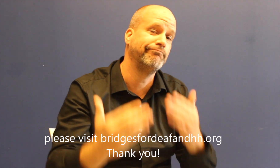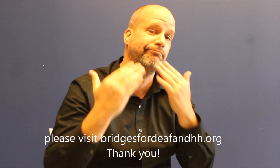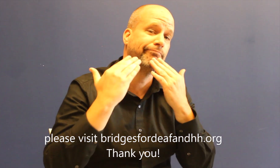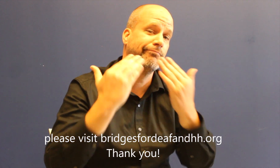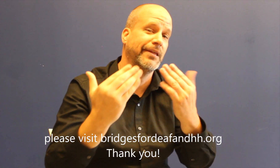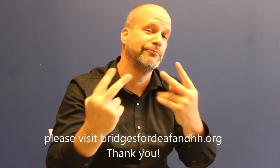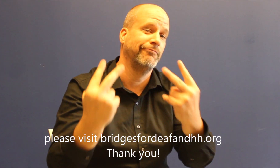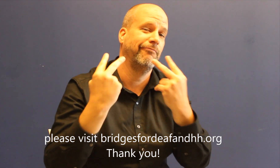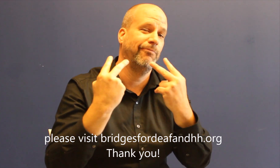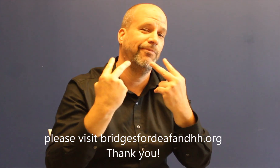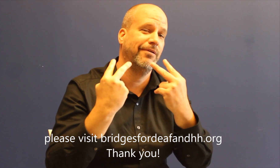Thank you.